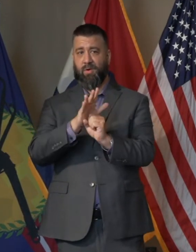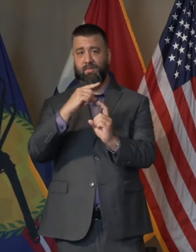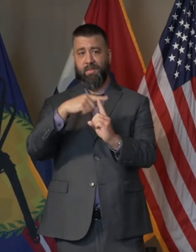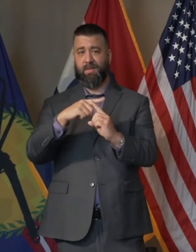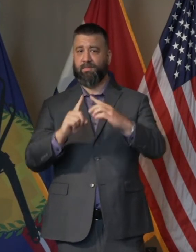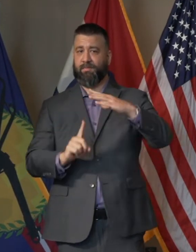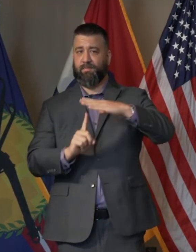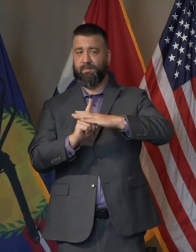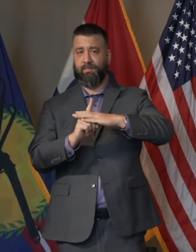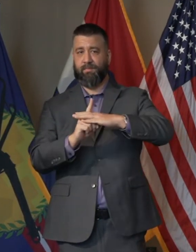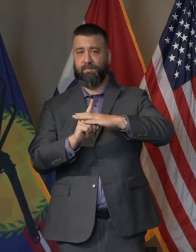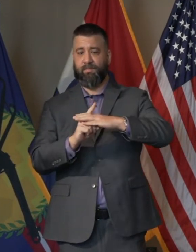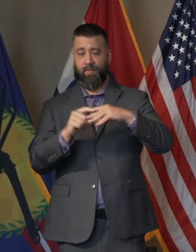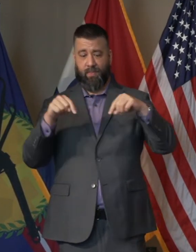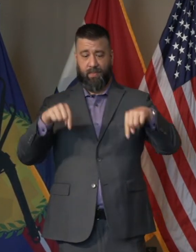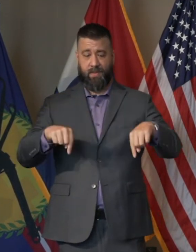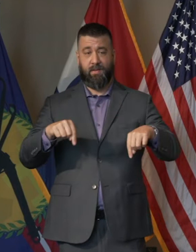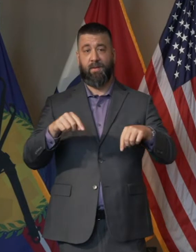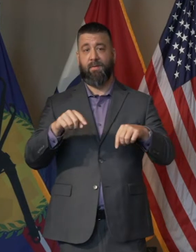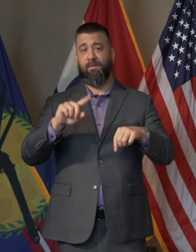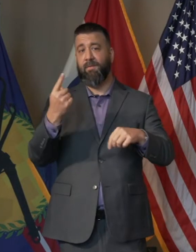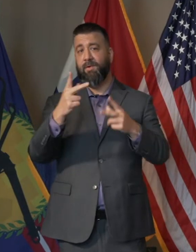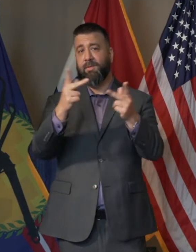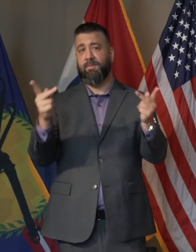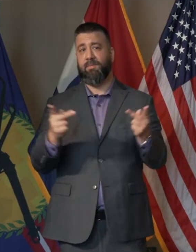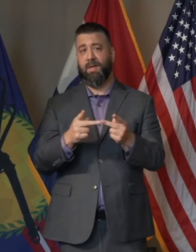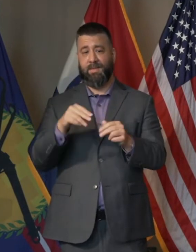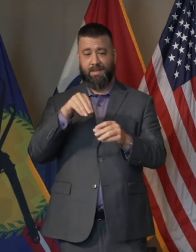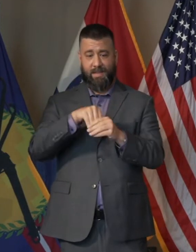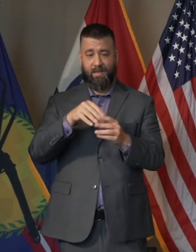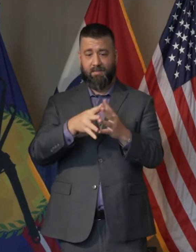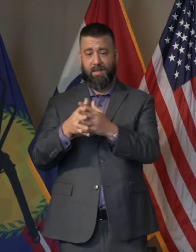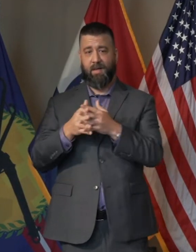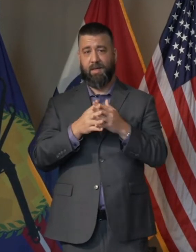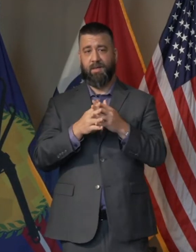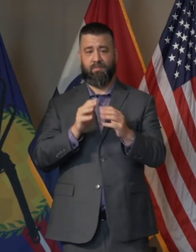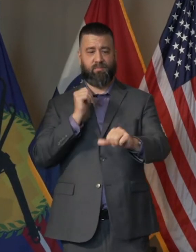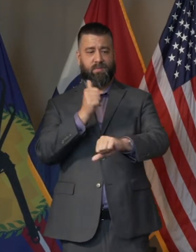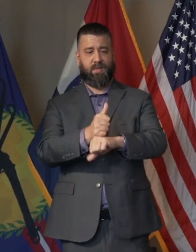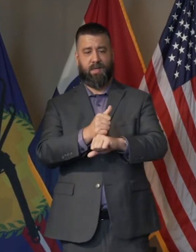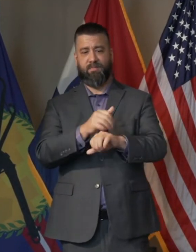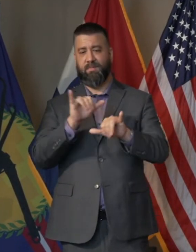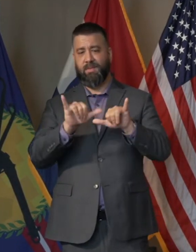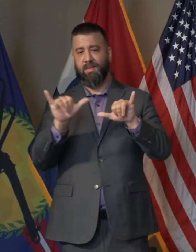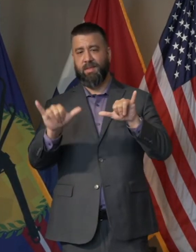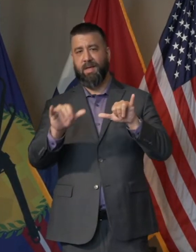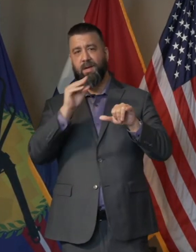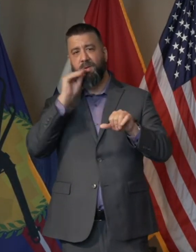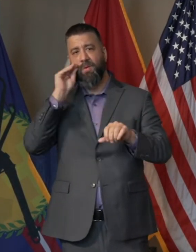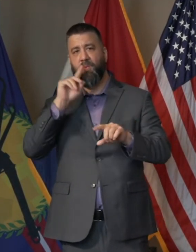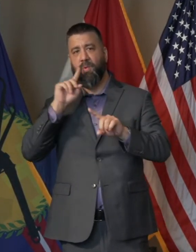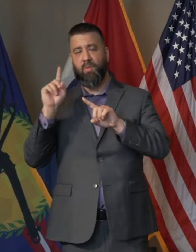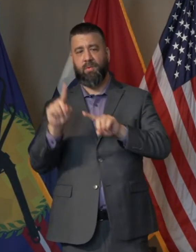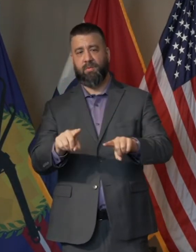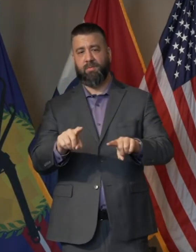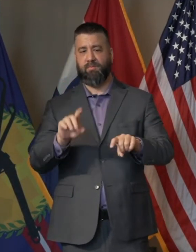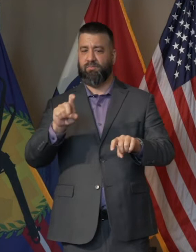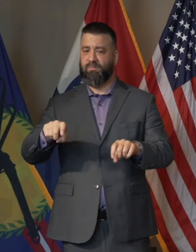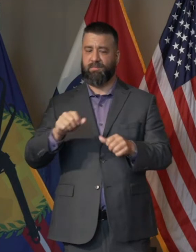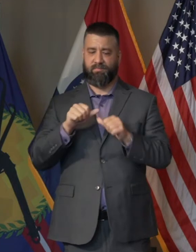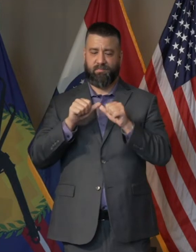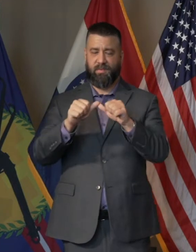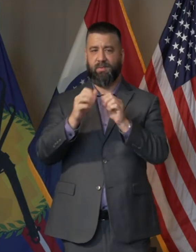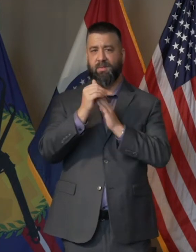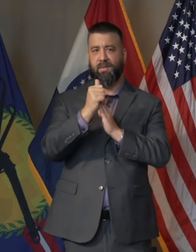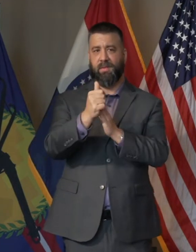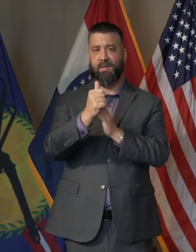first places in the country to establish stay-at-home orders to protect our residents, and we must continue to be a leader in our